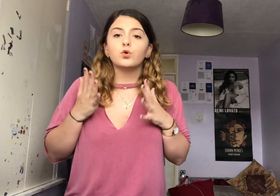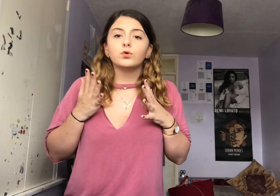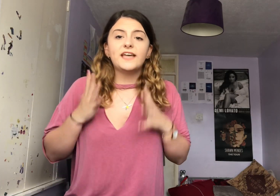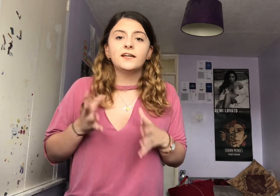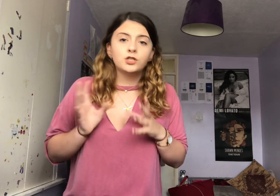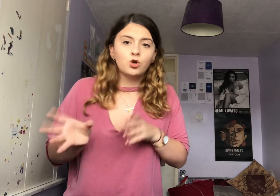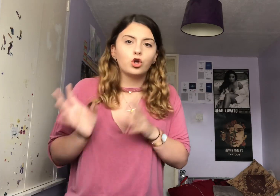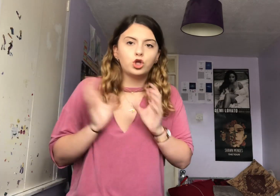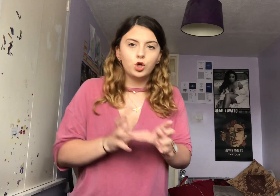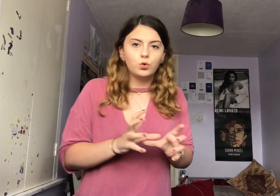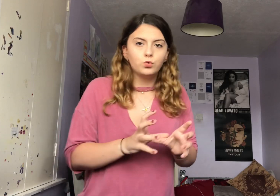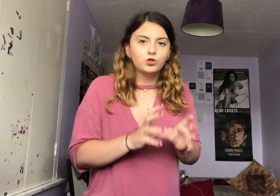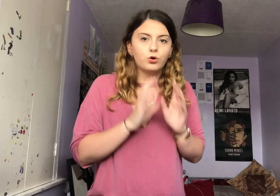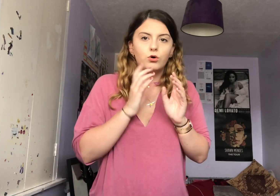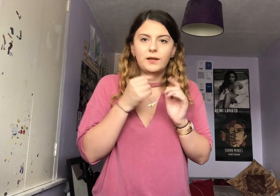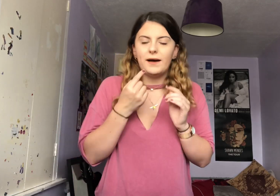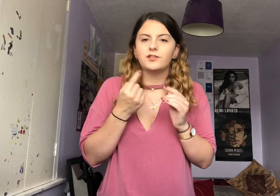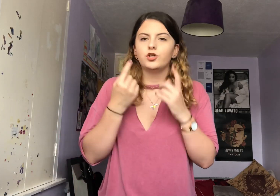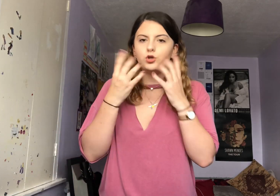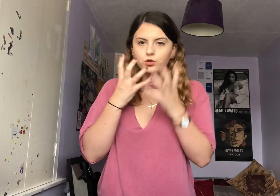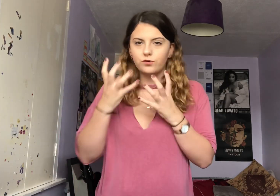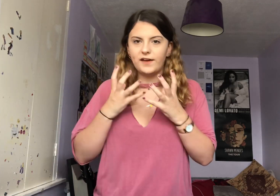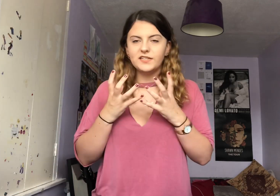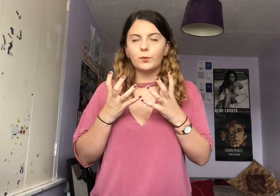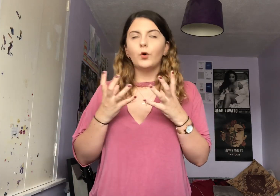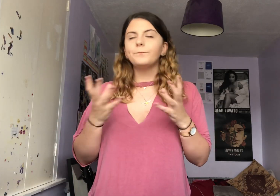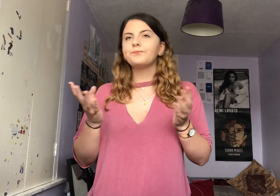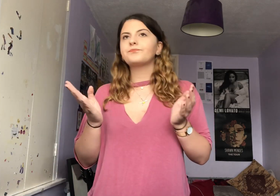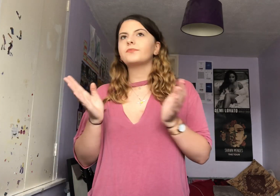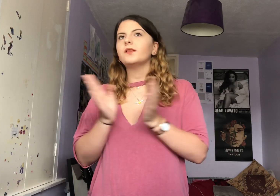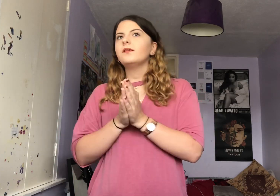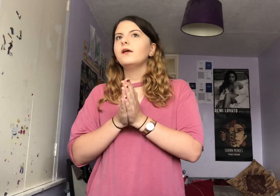you tend to not use your lip pattern, you use your face more.